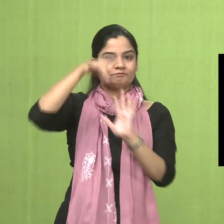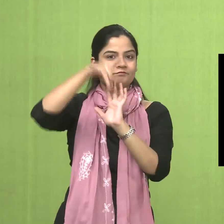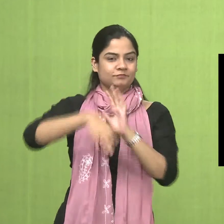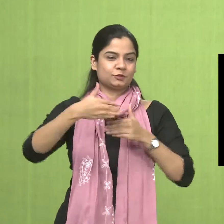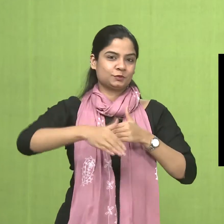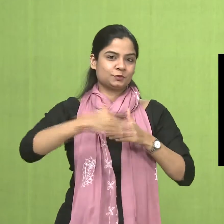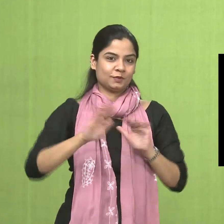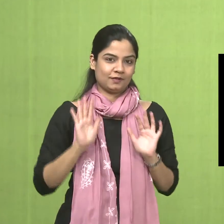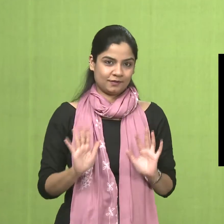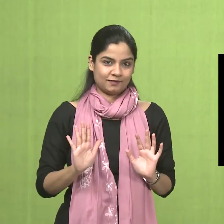energy that well.